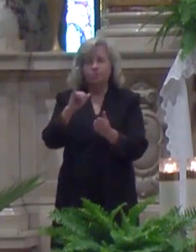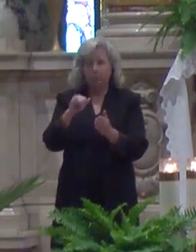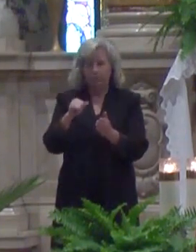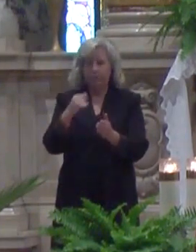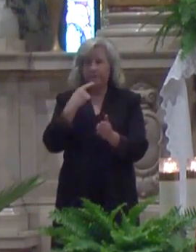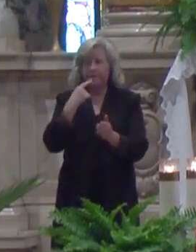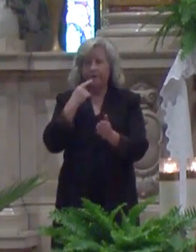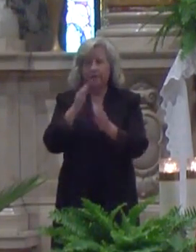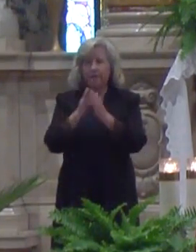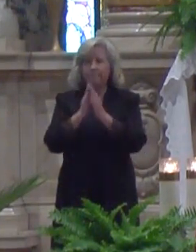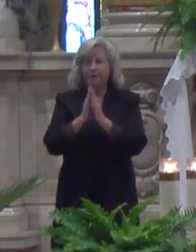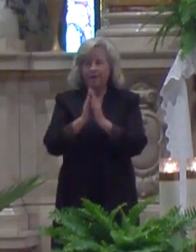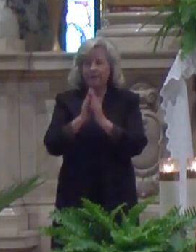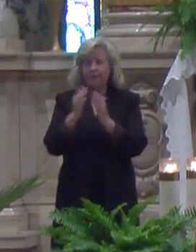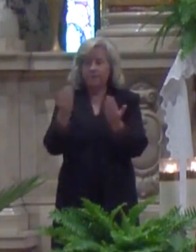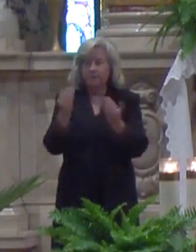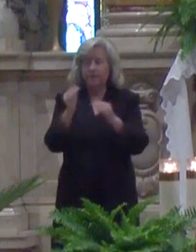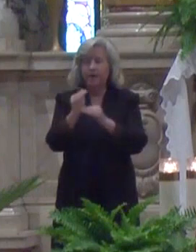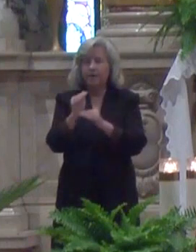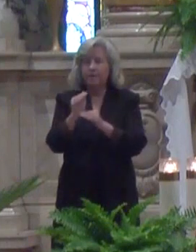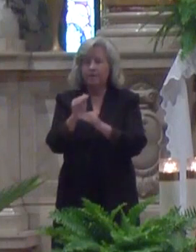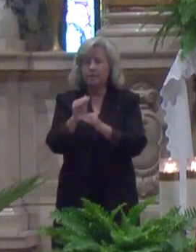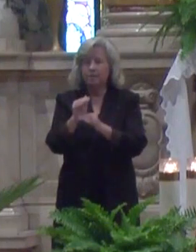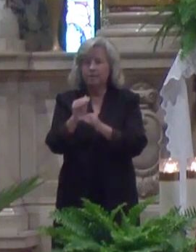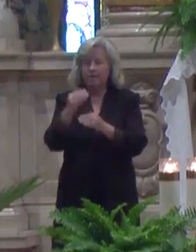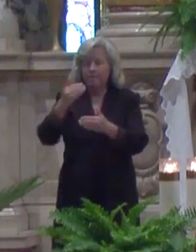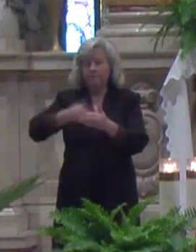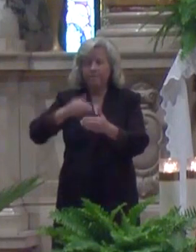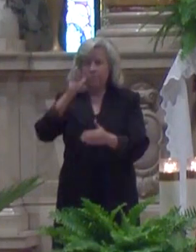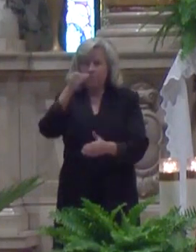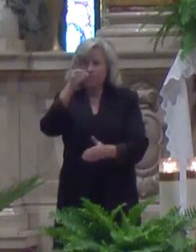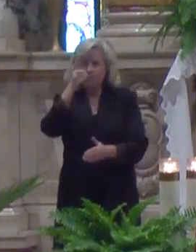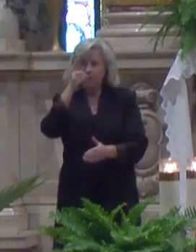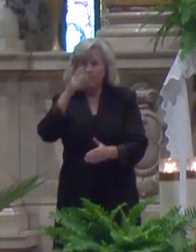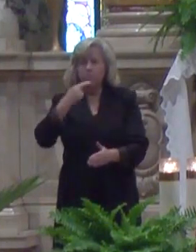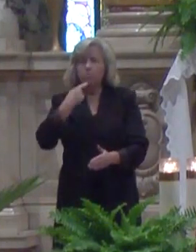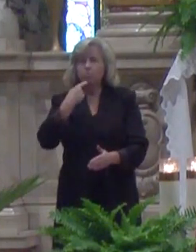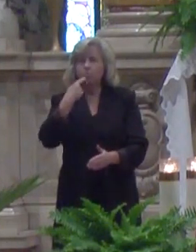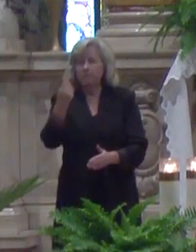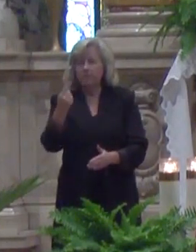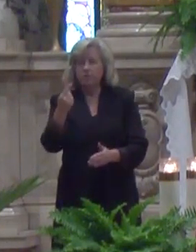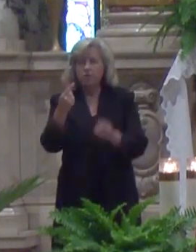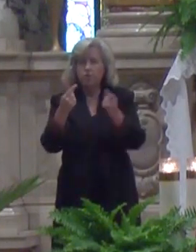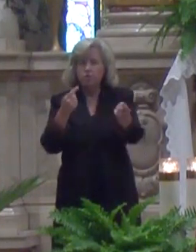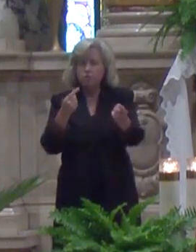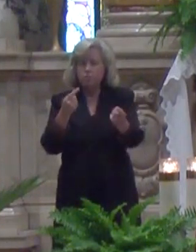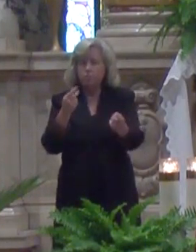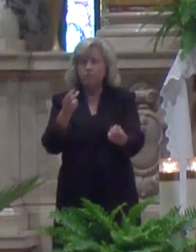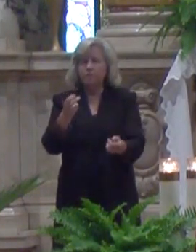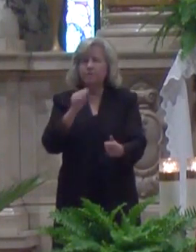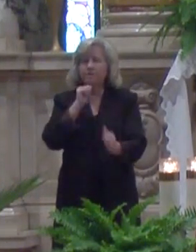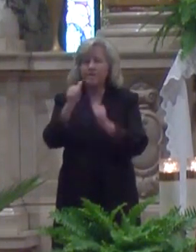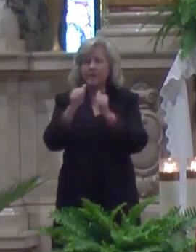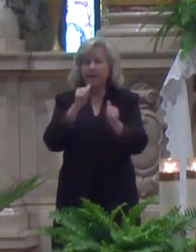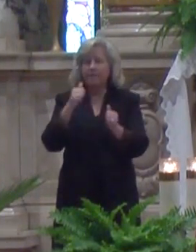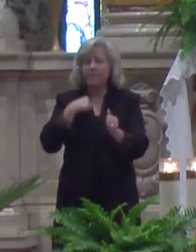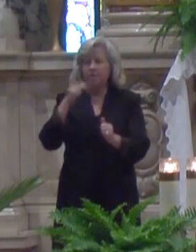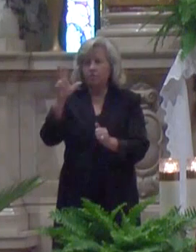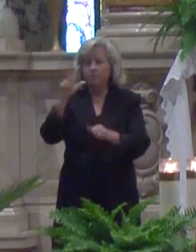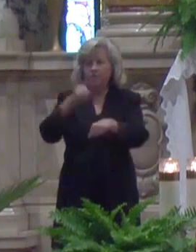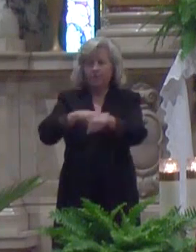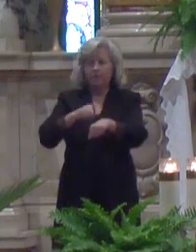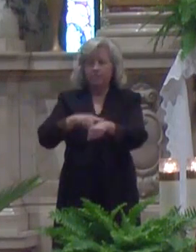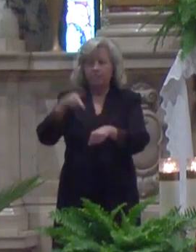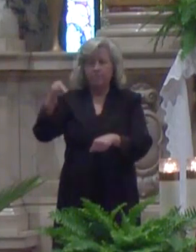to you, this very night, before the cock crows, you will deny me three times. Peter said to